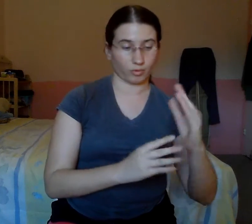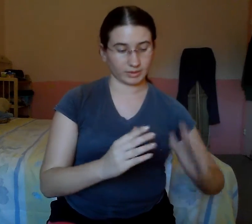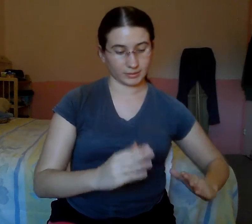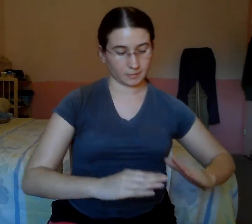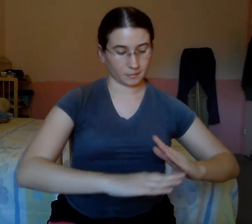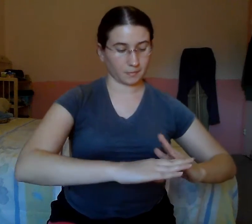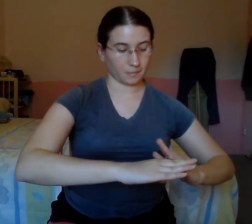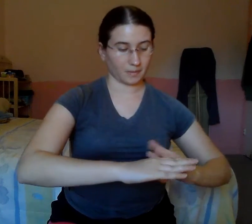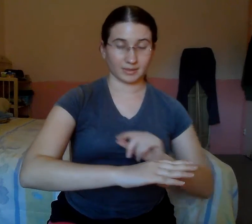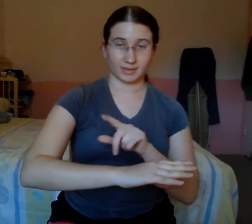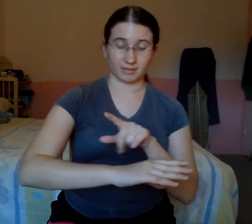mx plus b.